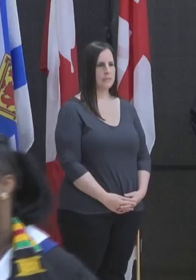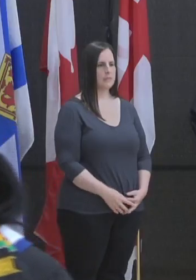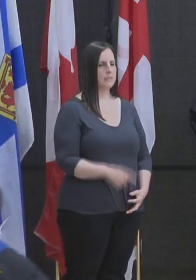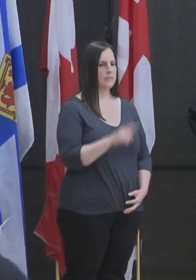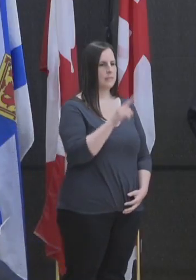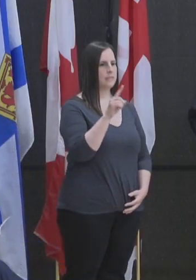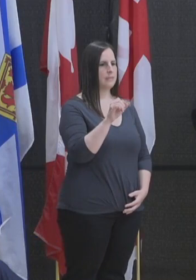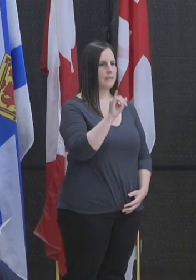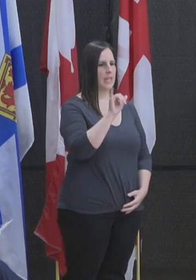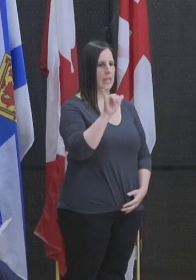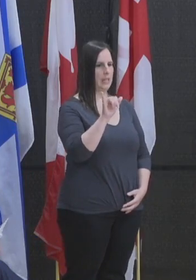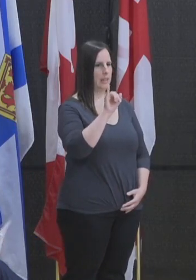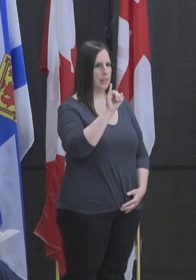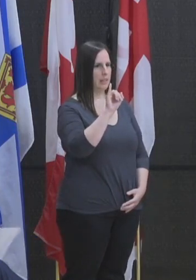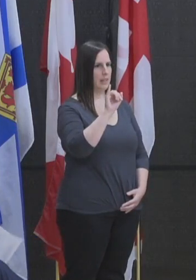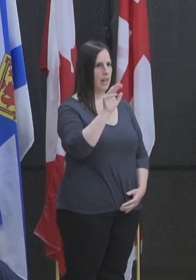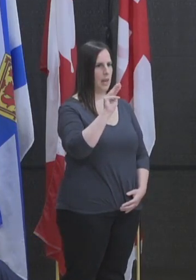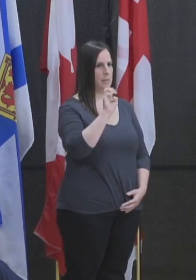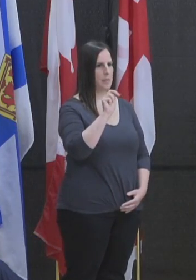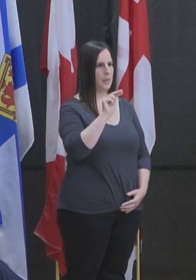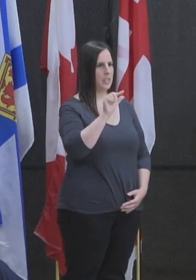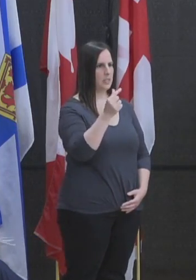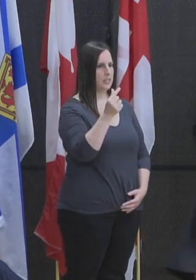Ziyi Meng.